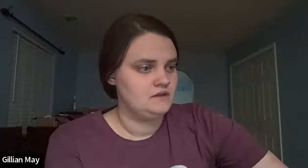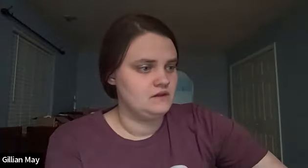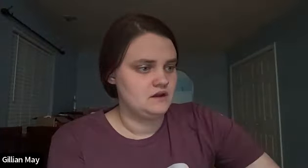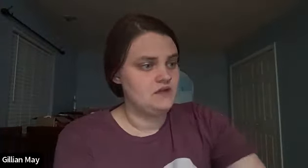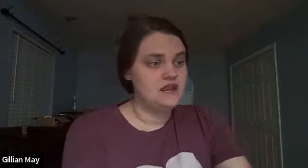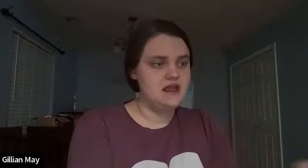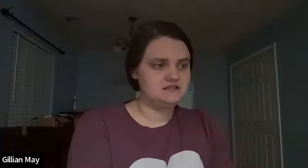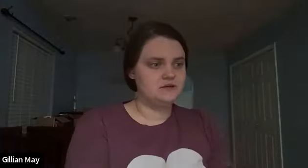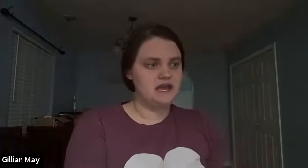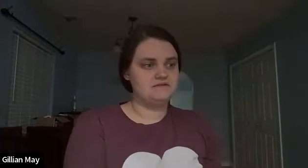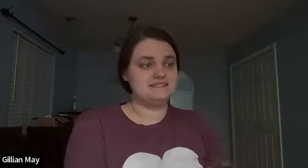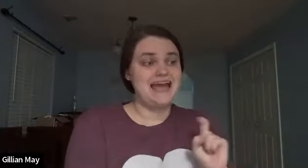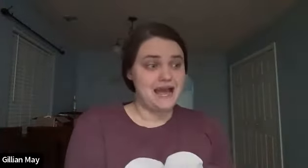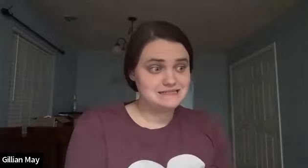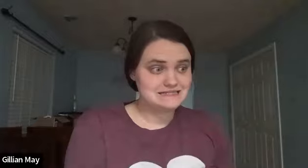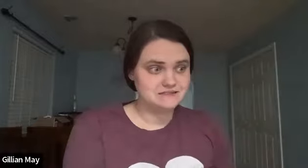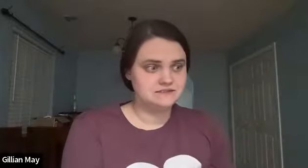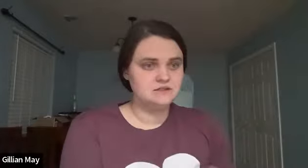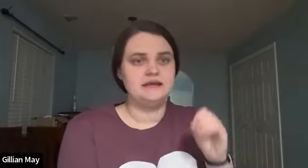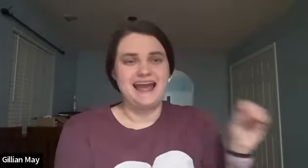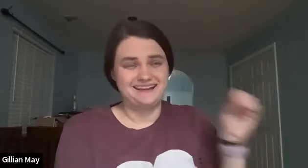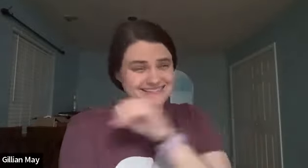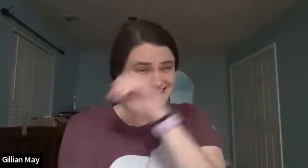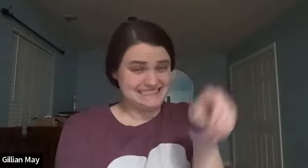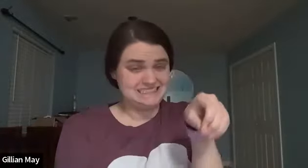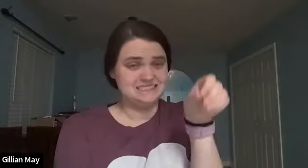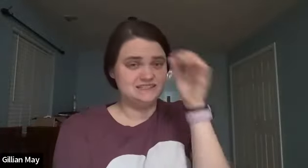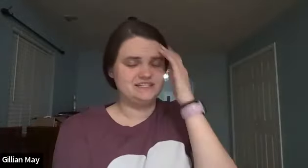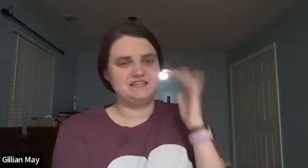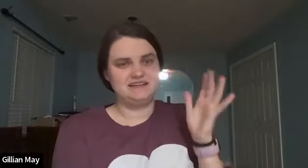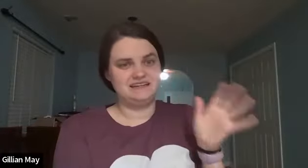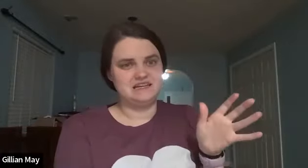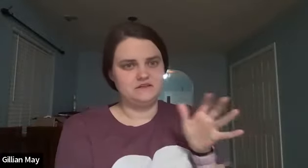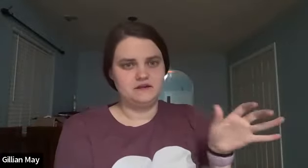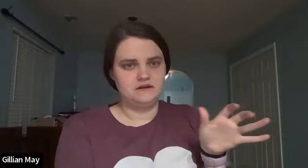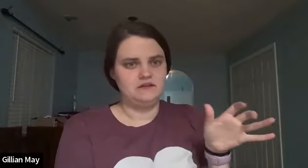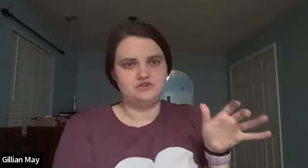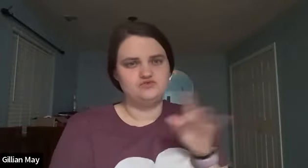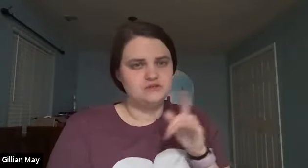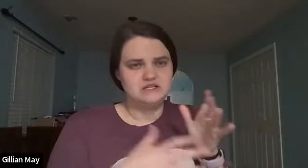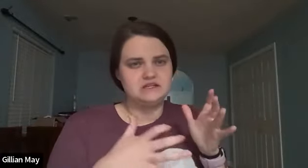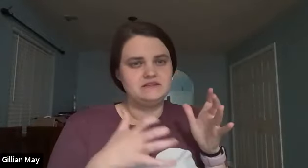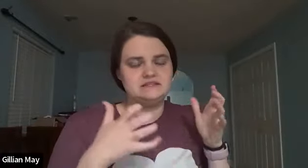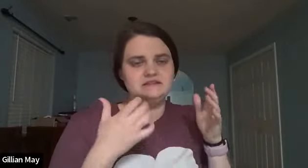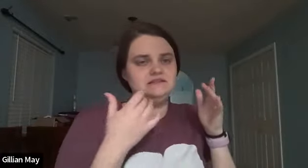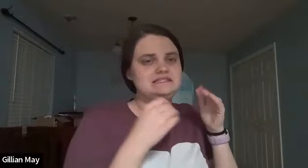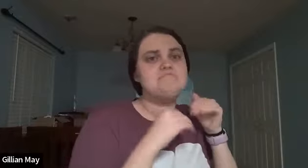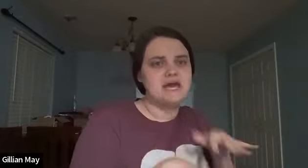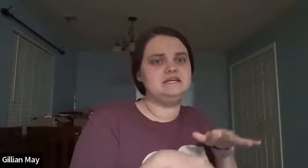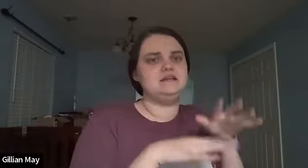All right. The next one I have is ask and asked. Because like I said, there's really it's embedded if